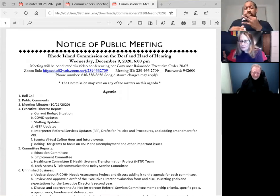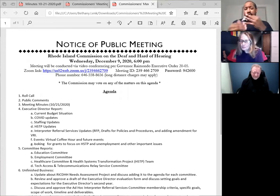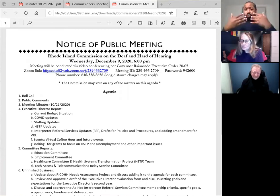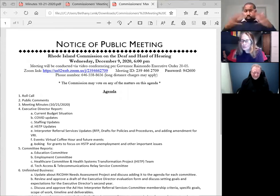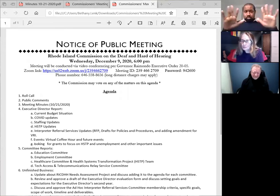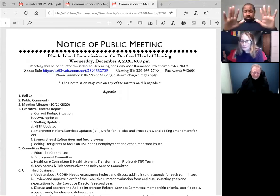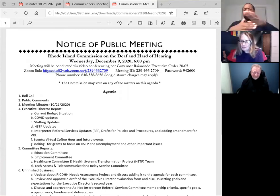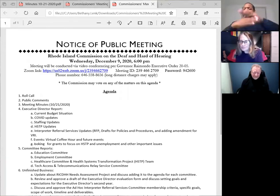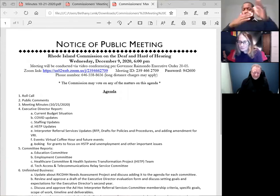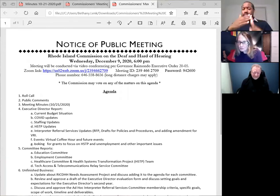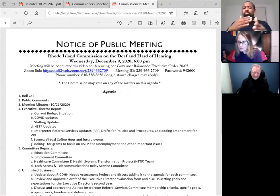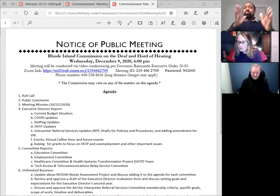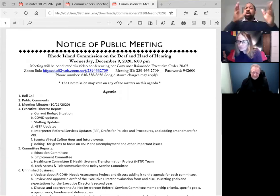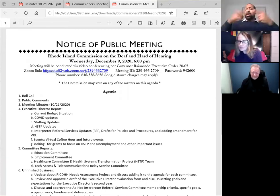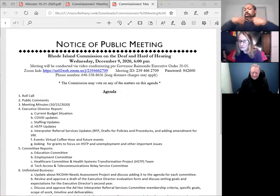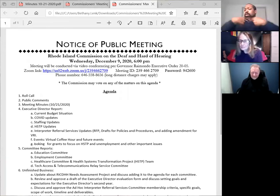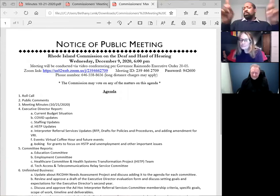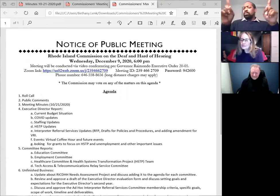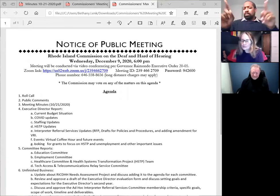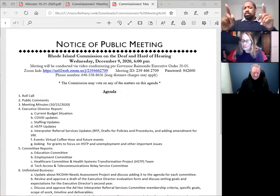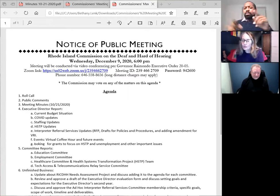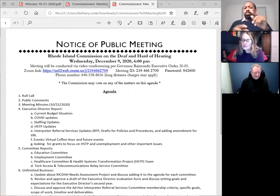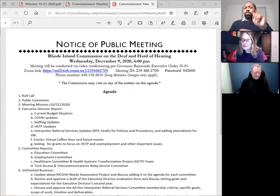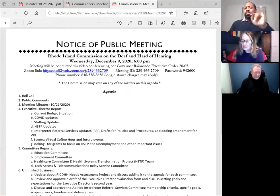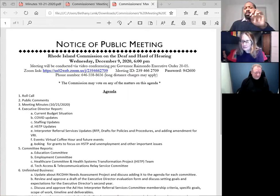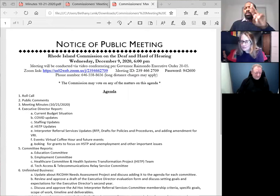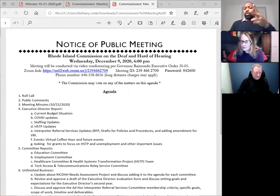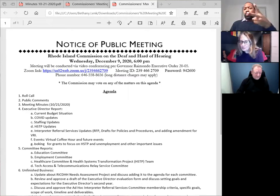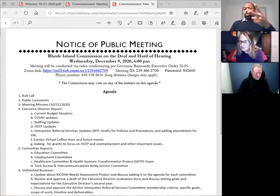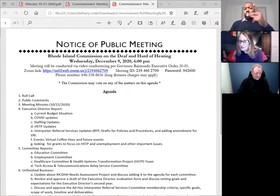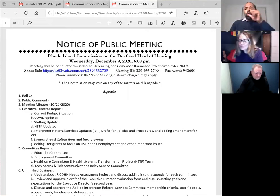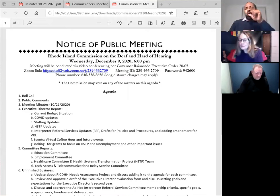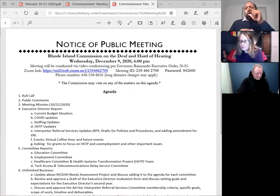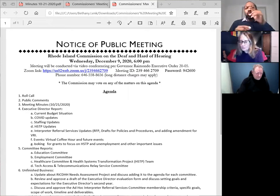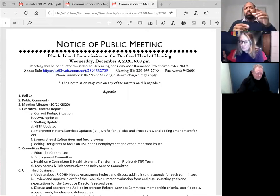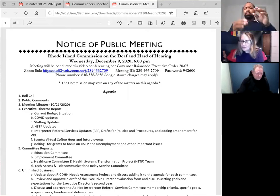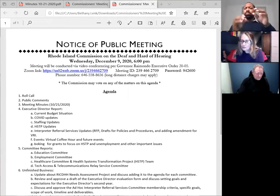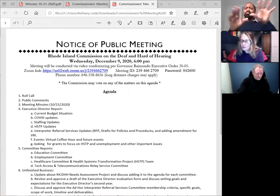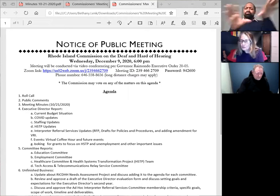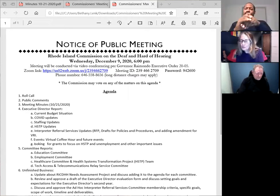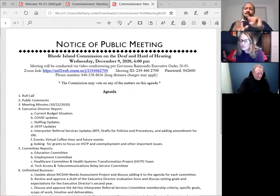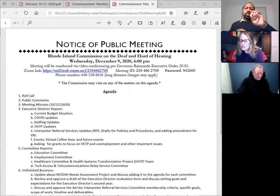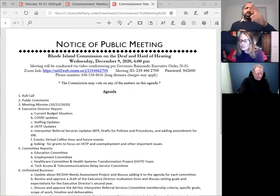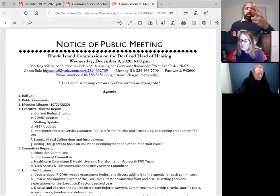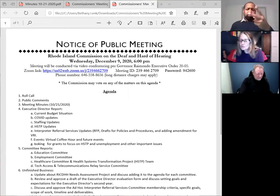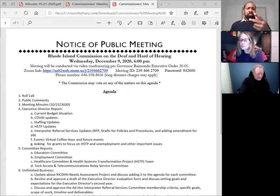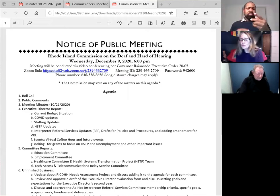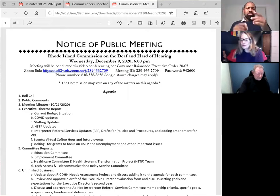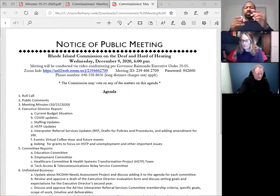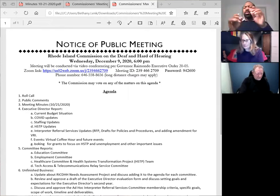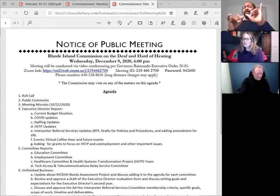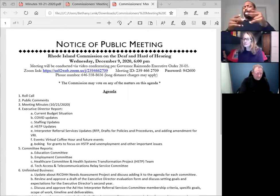hoping to come up with something soon. Once that is concluded, we'll let you know who the tier